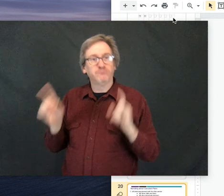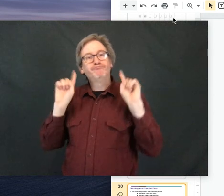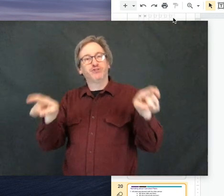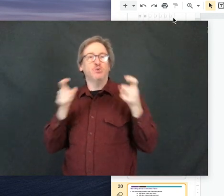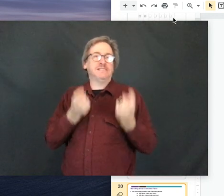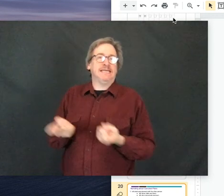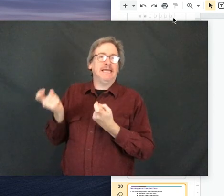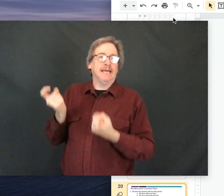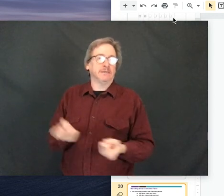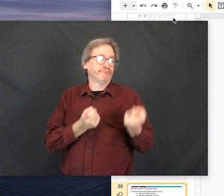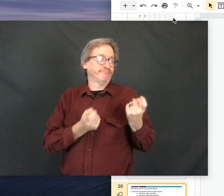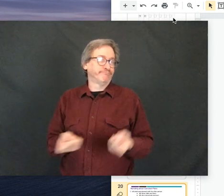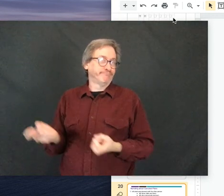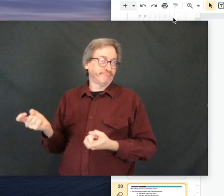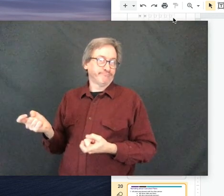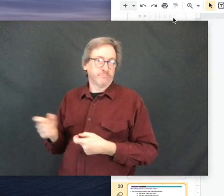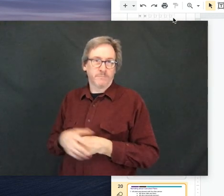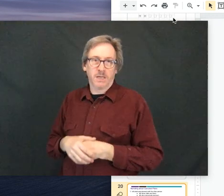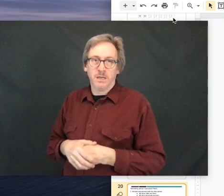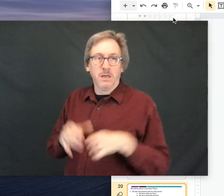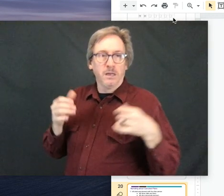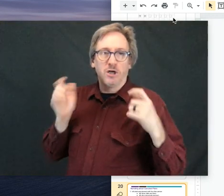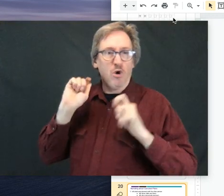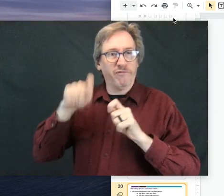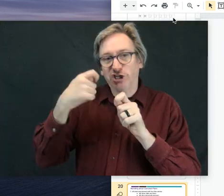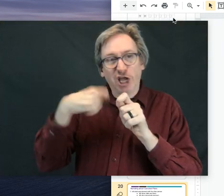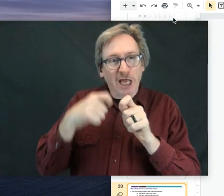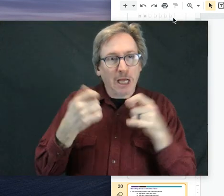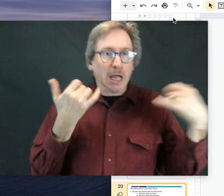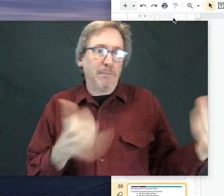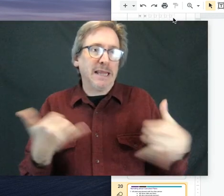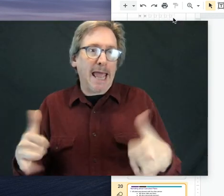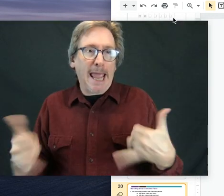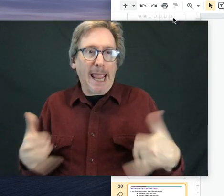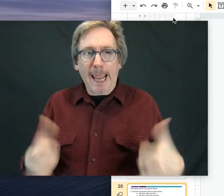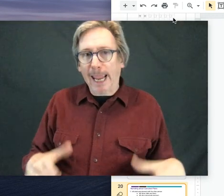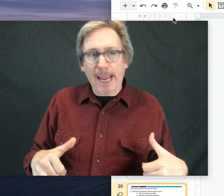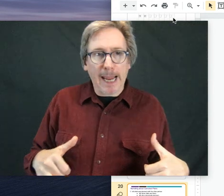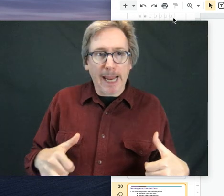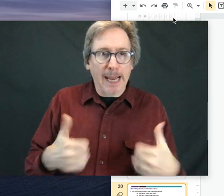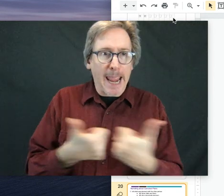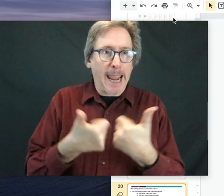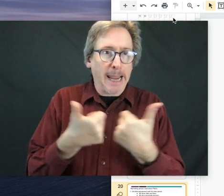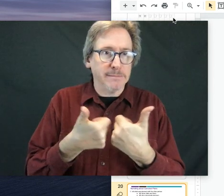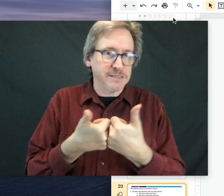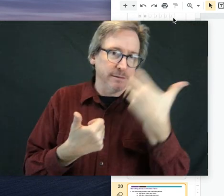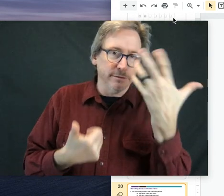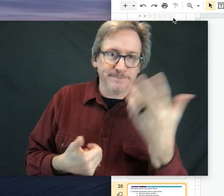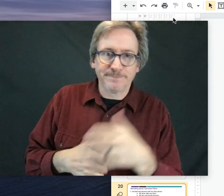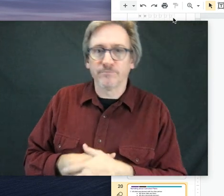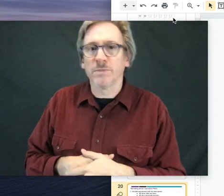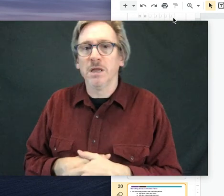activity. Go skiing, go fishing, play